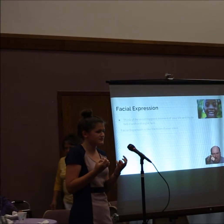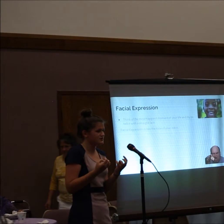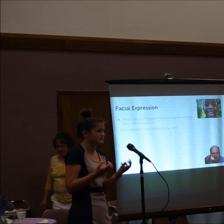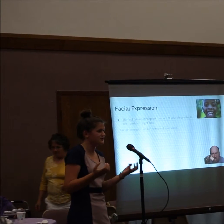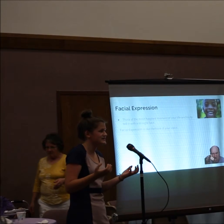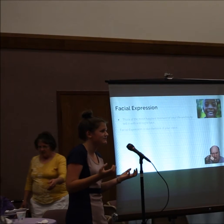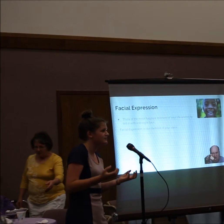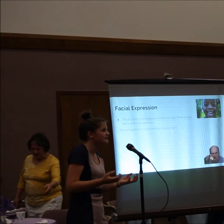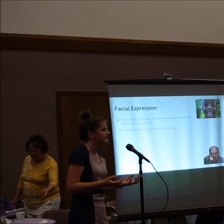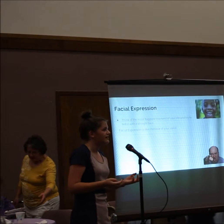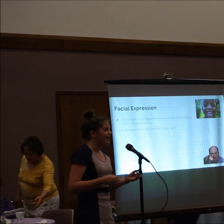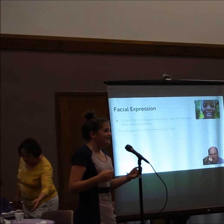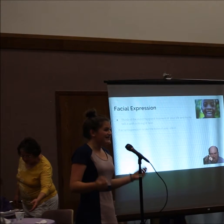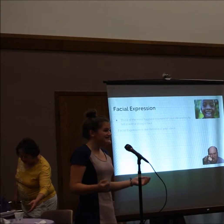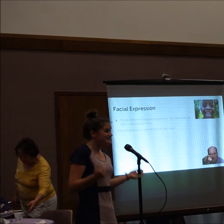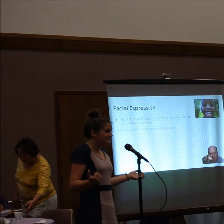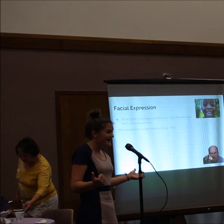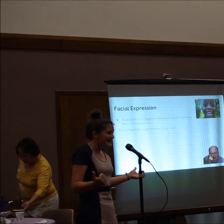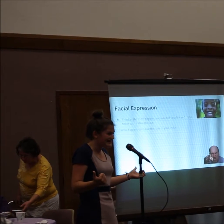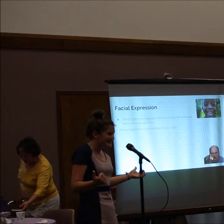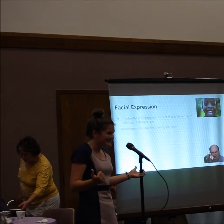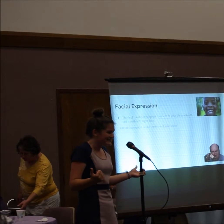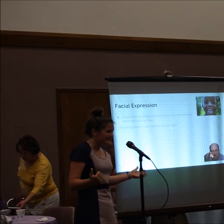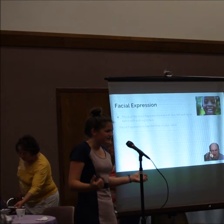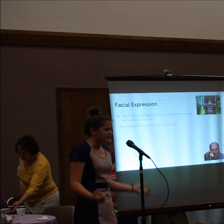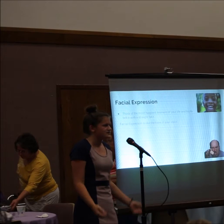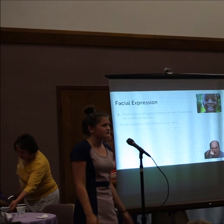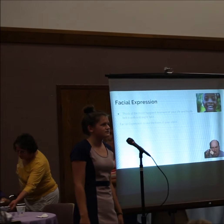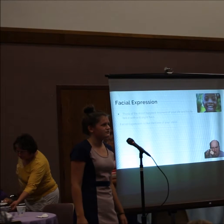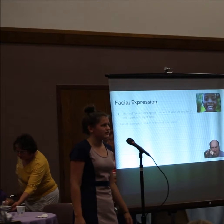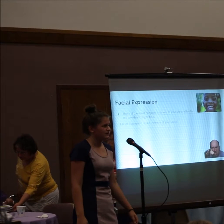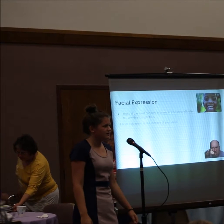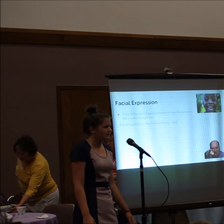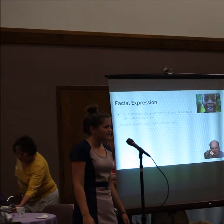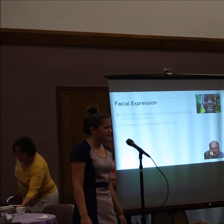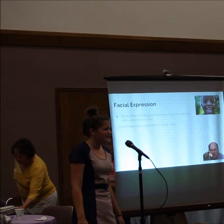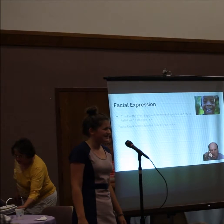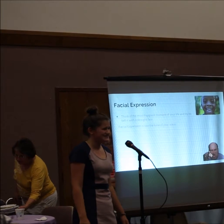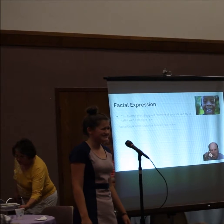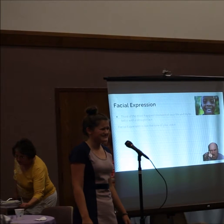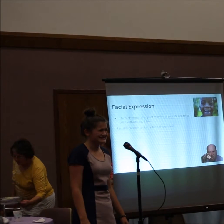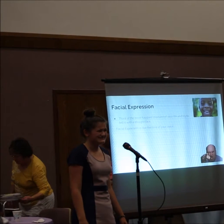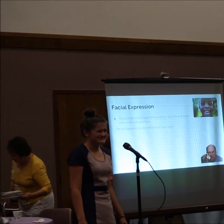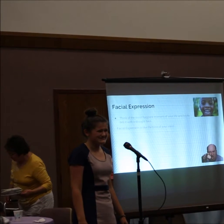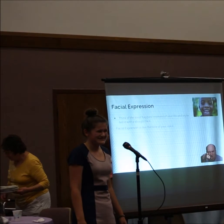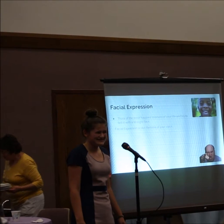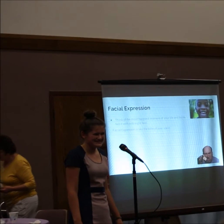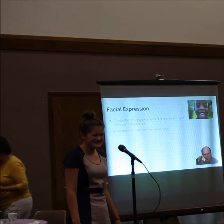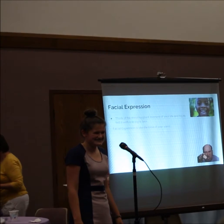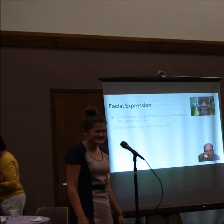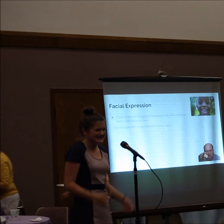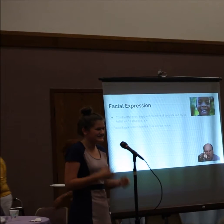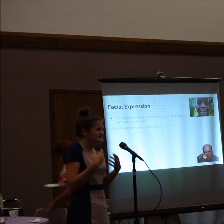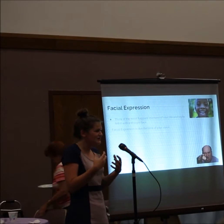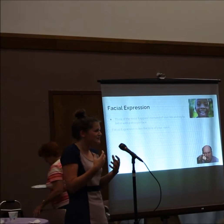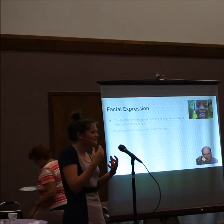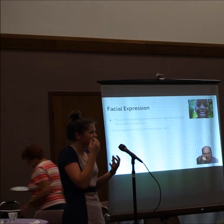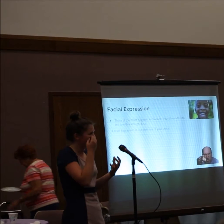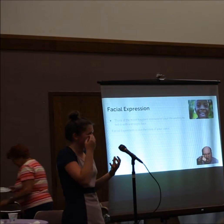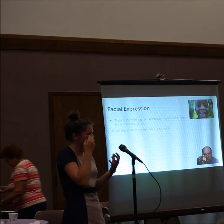tone. For example, that sounds fun. That sounds fun. That sounds fun. Like the tone in your voice is